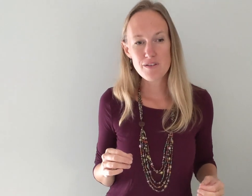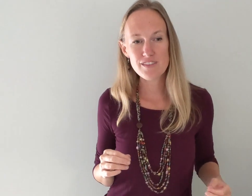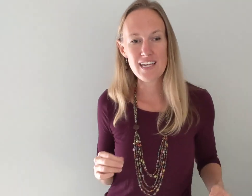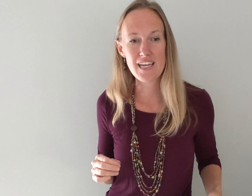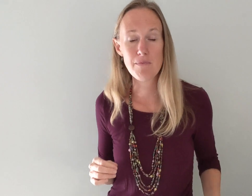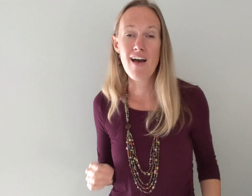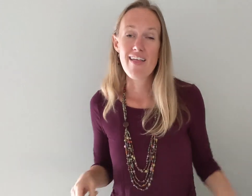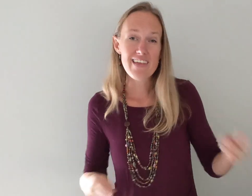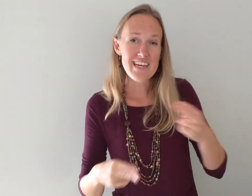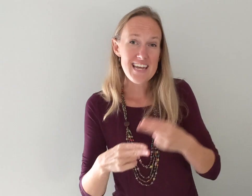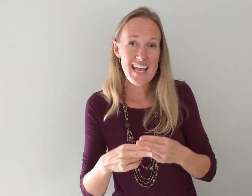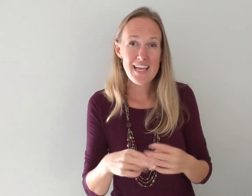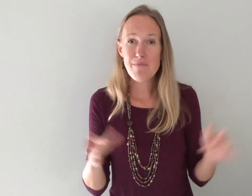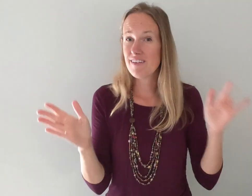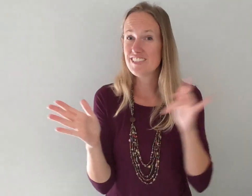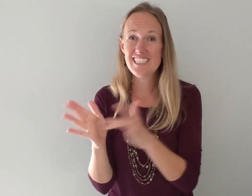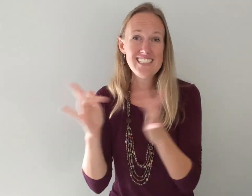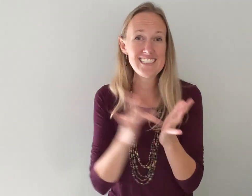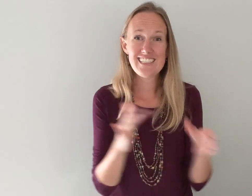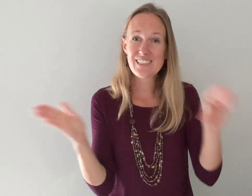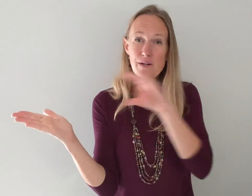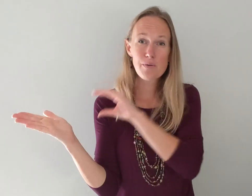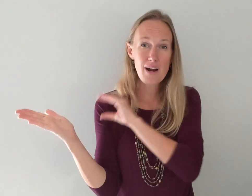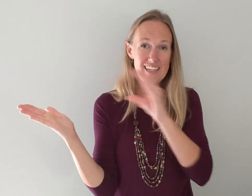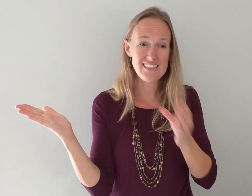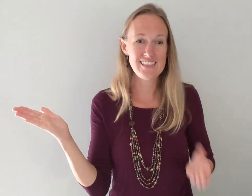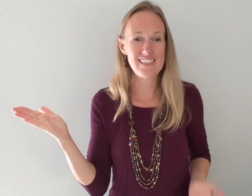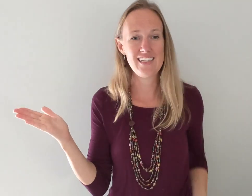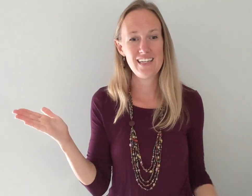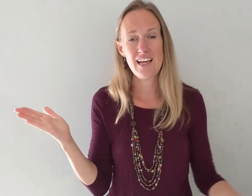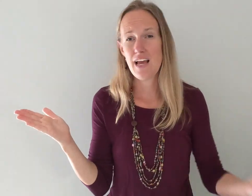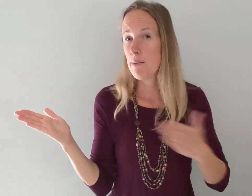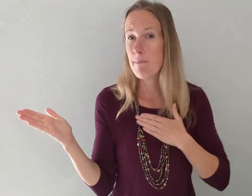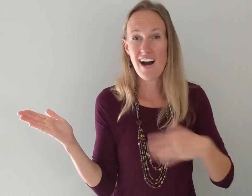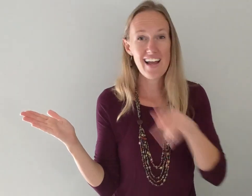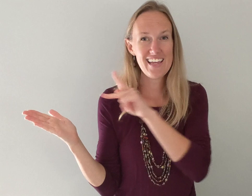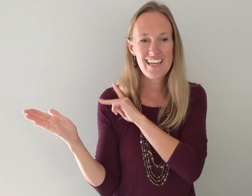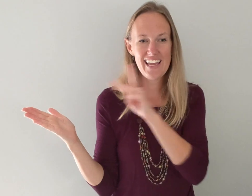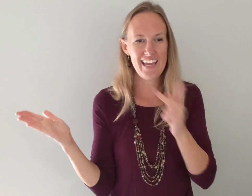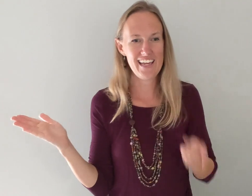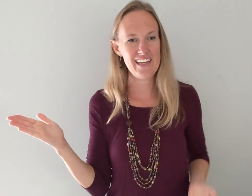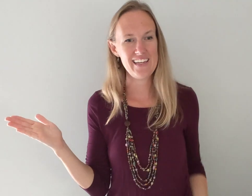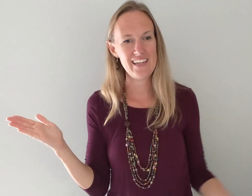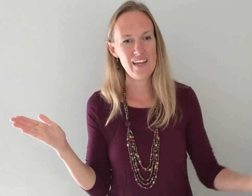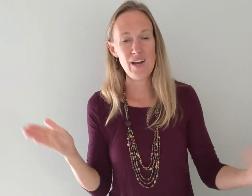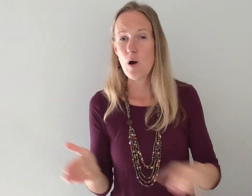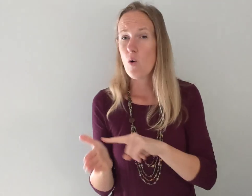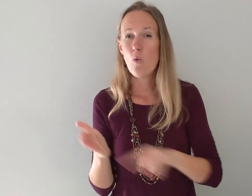beautiful name. The name of Jesus Christ, my King. What